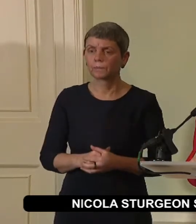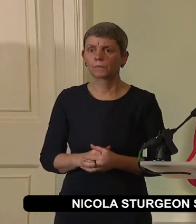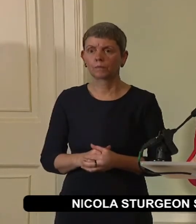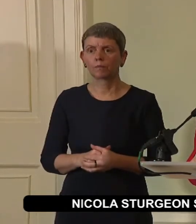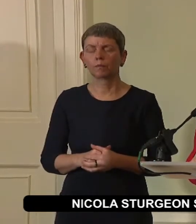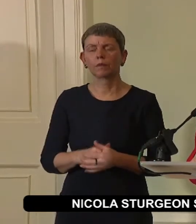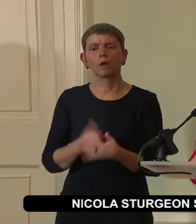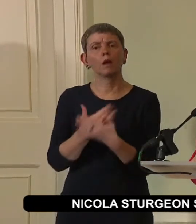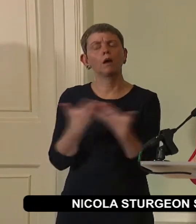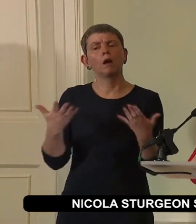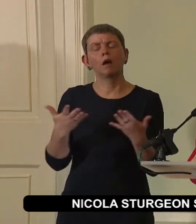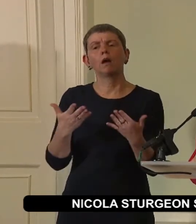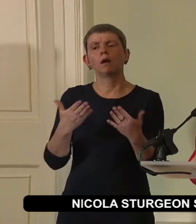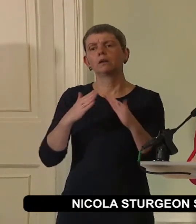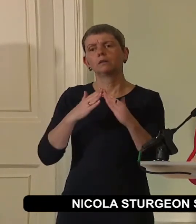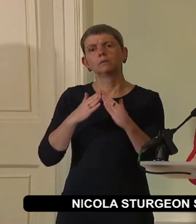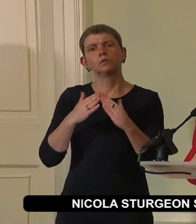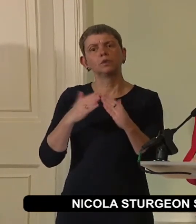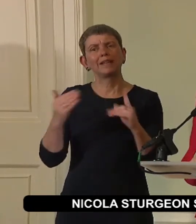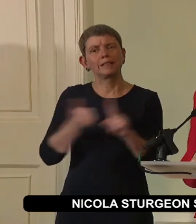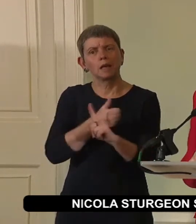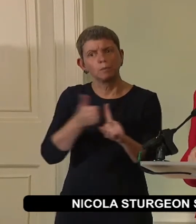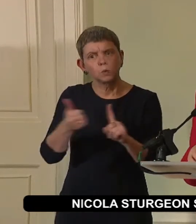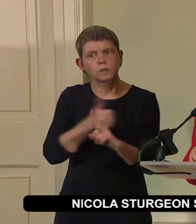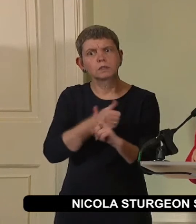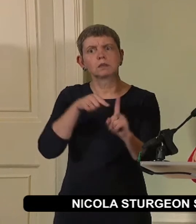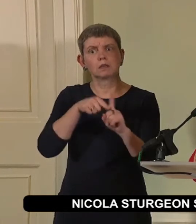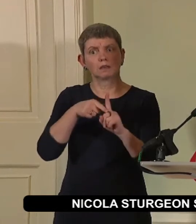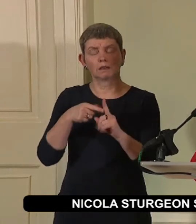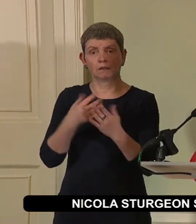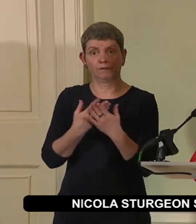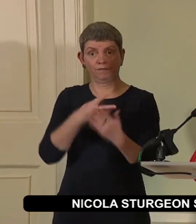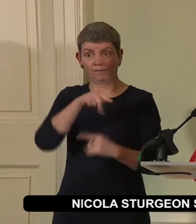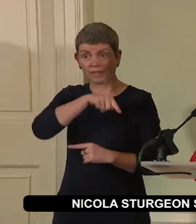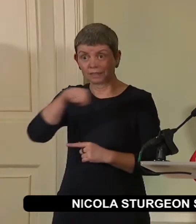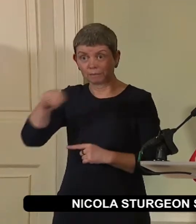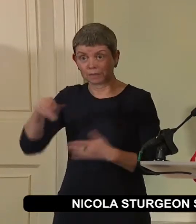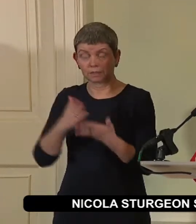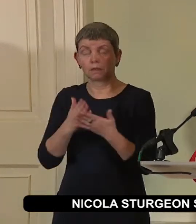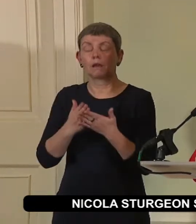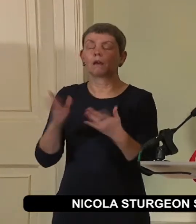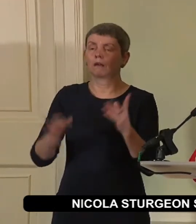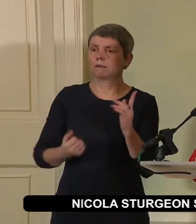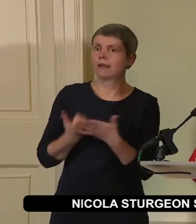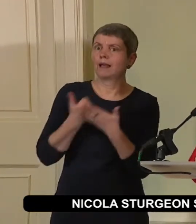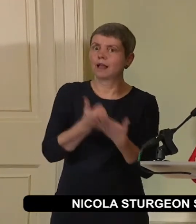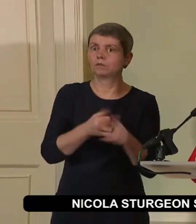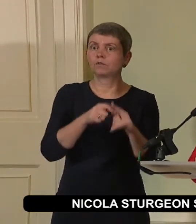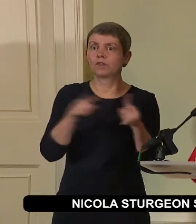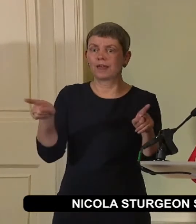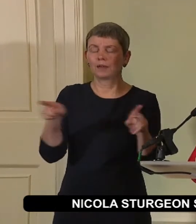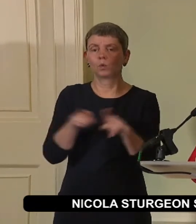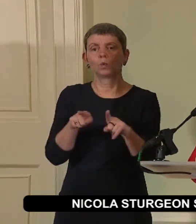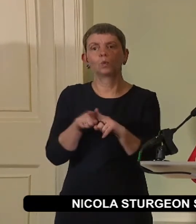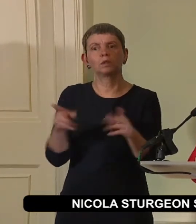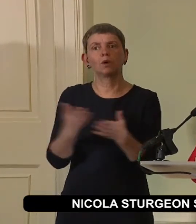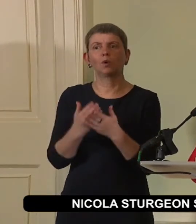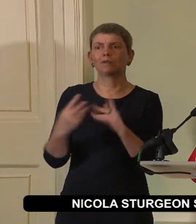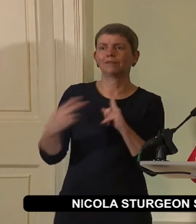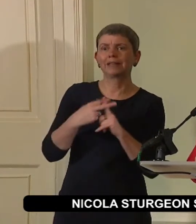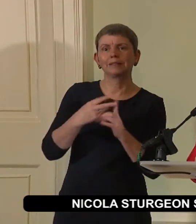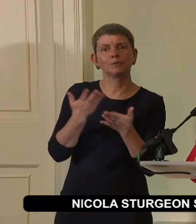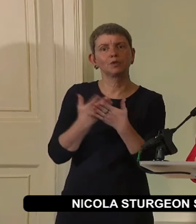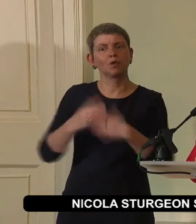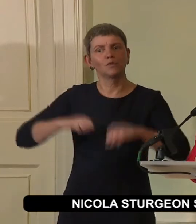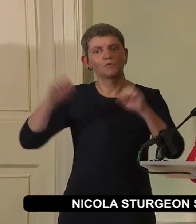victims of domestic abuse, and Parliament will soon consider legislation to improve access to justice for victims of rape and sexual